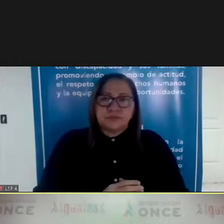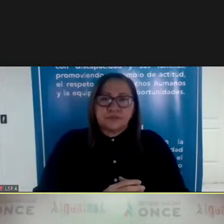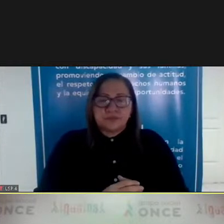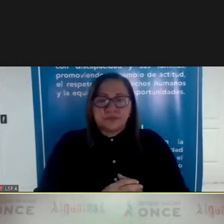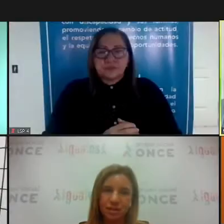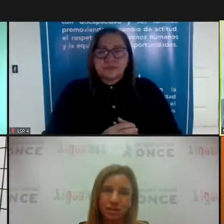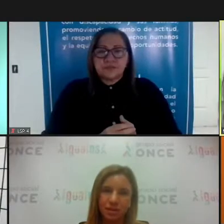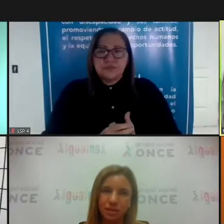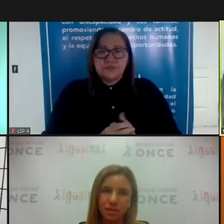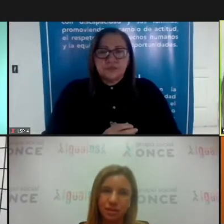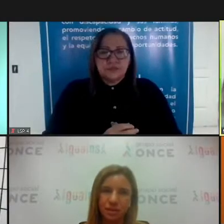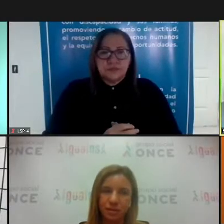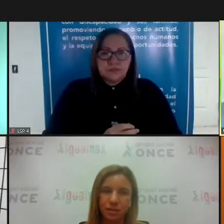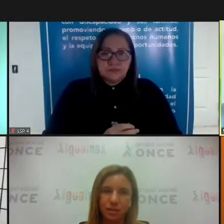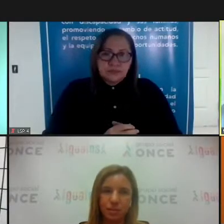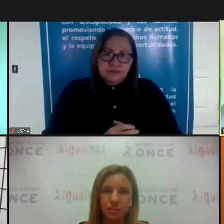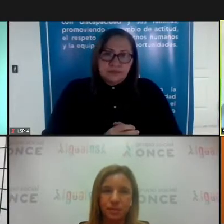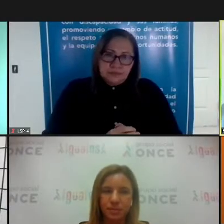yours